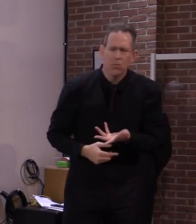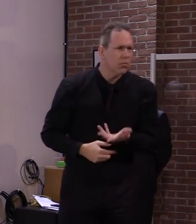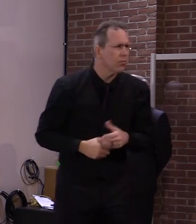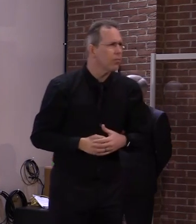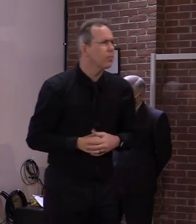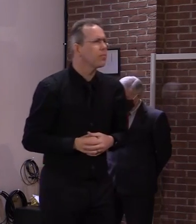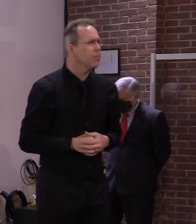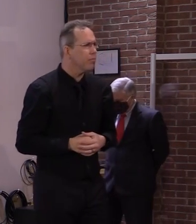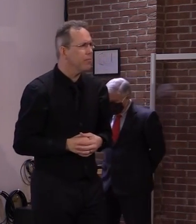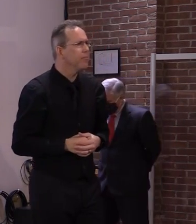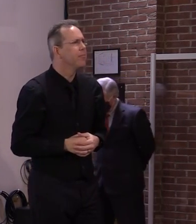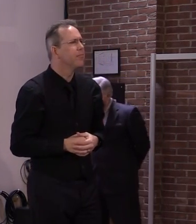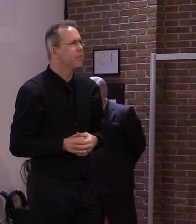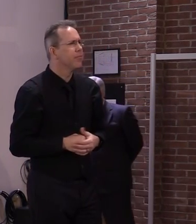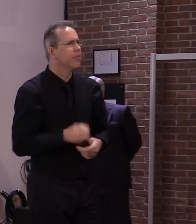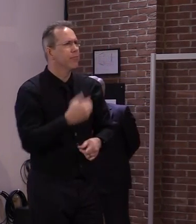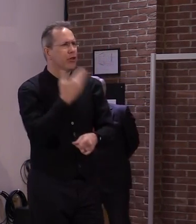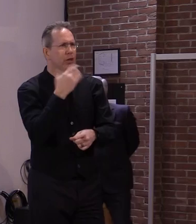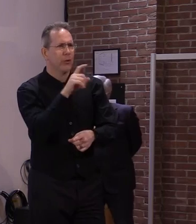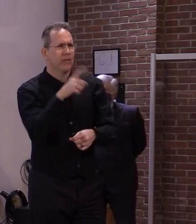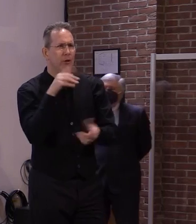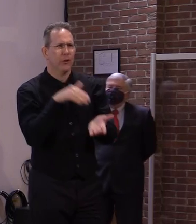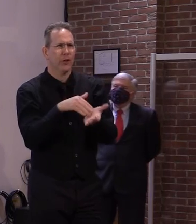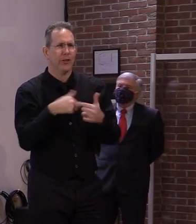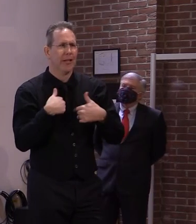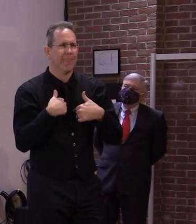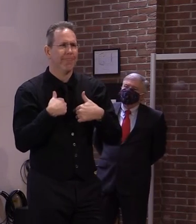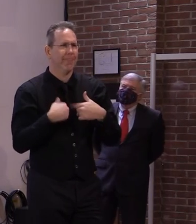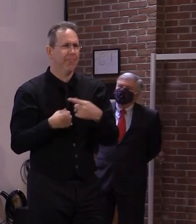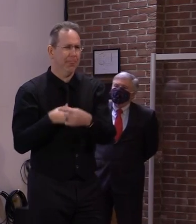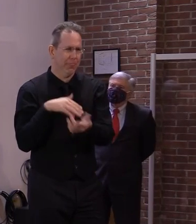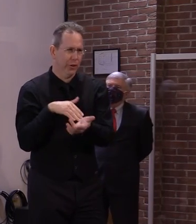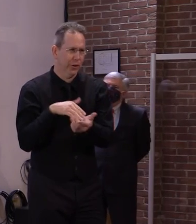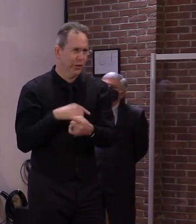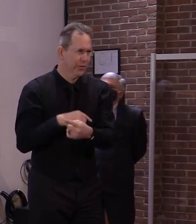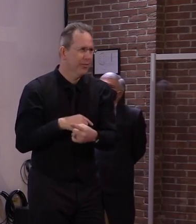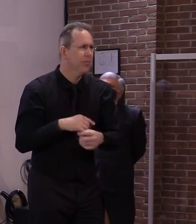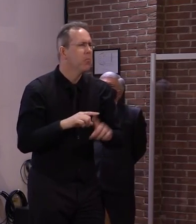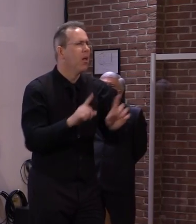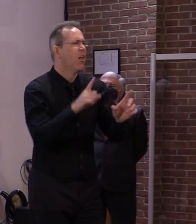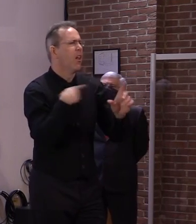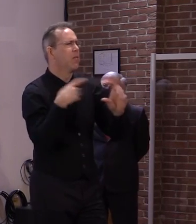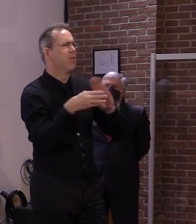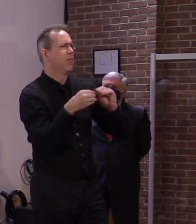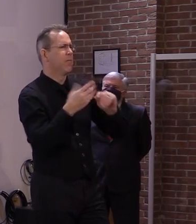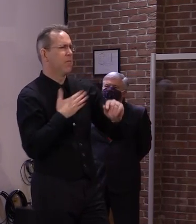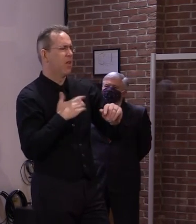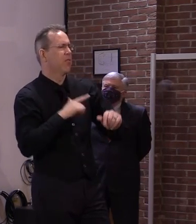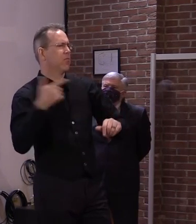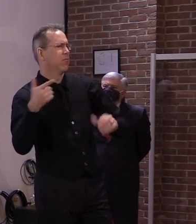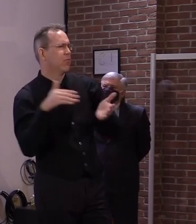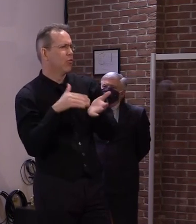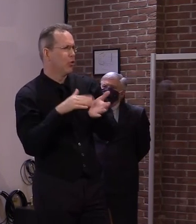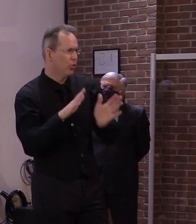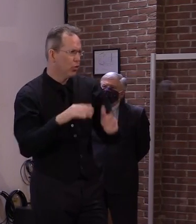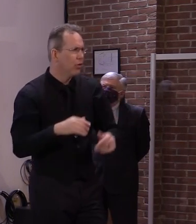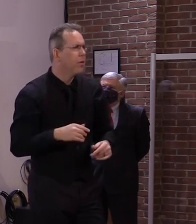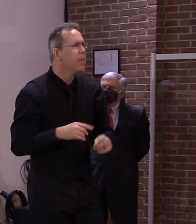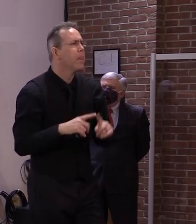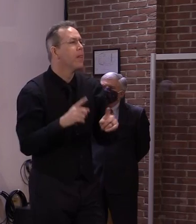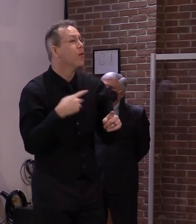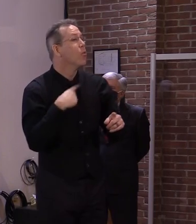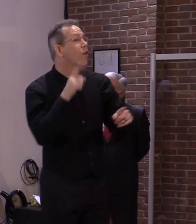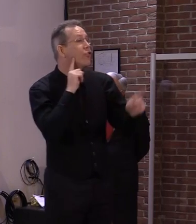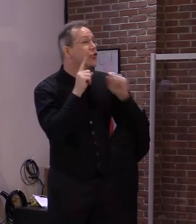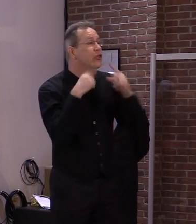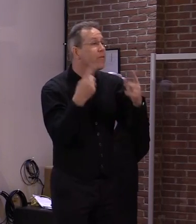my, as a layperson, we've heard many, many times that it's not totally effective until you